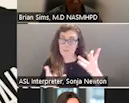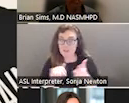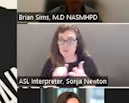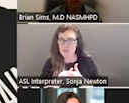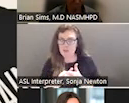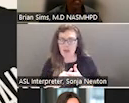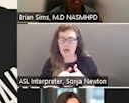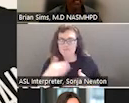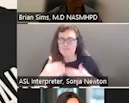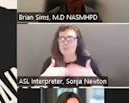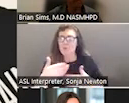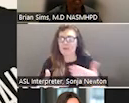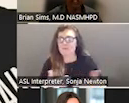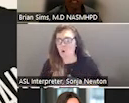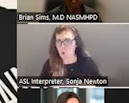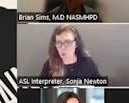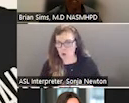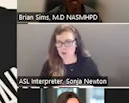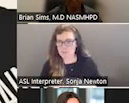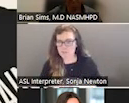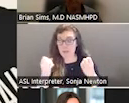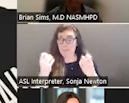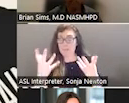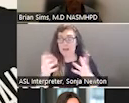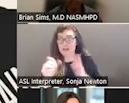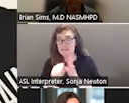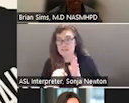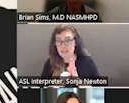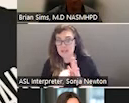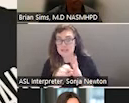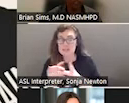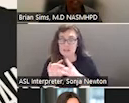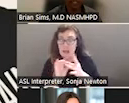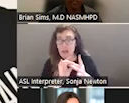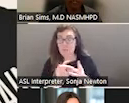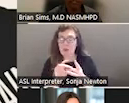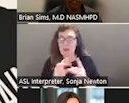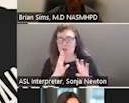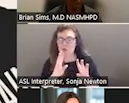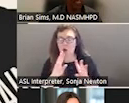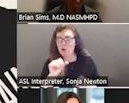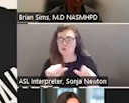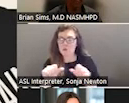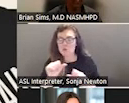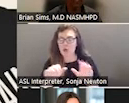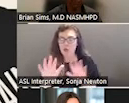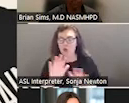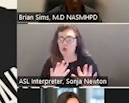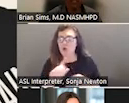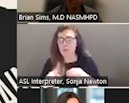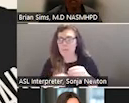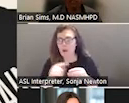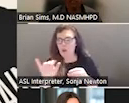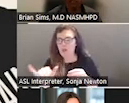us forward. And many of the states have a collaborative effort to speak with each other about those kinds of efforts. So it's really